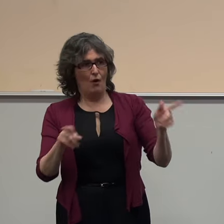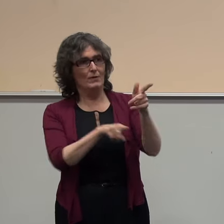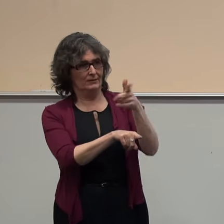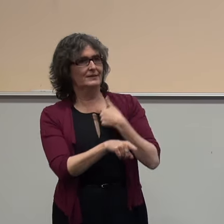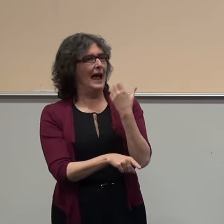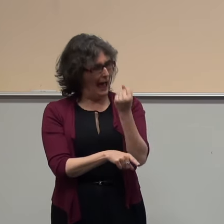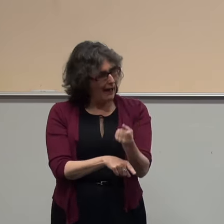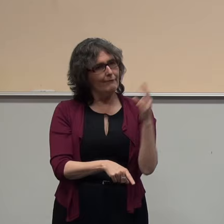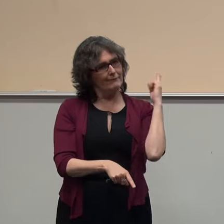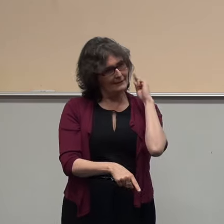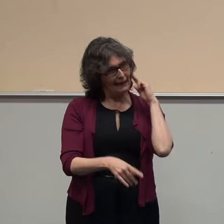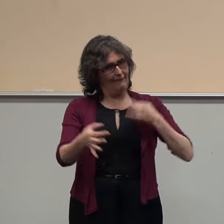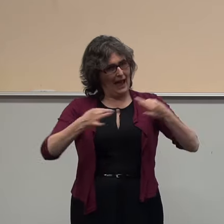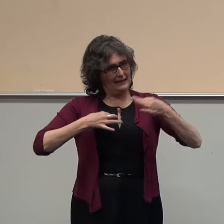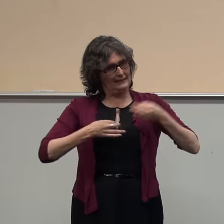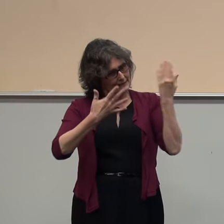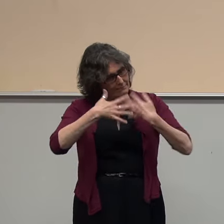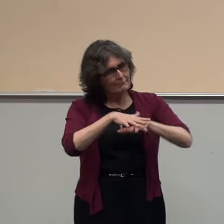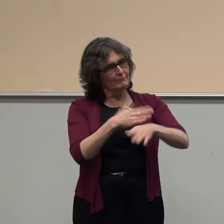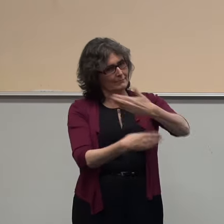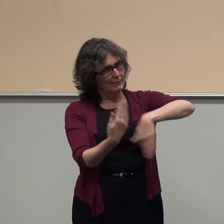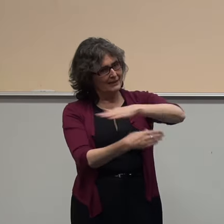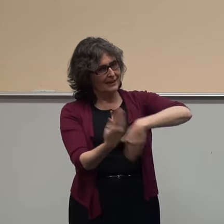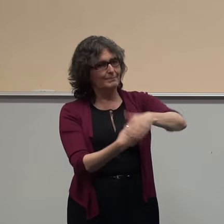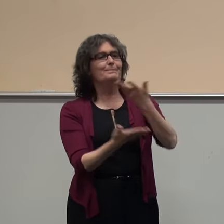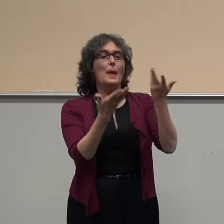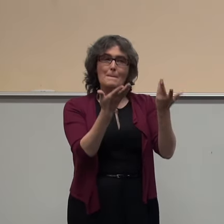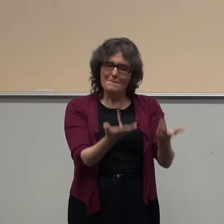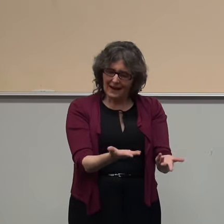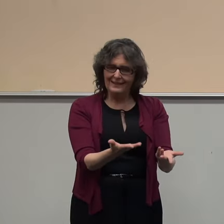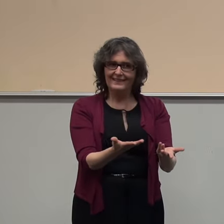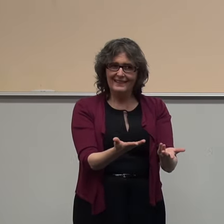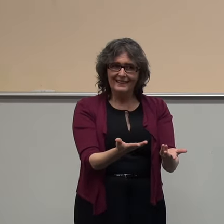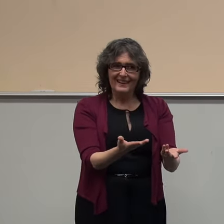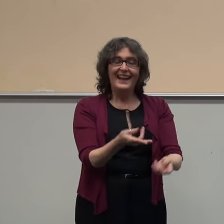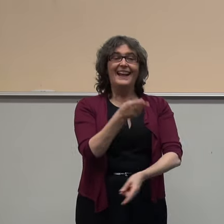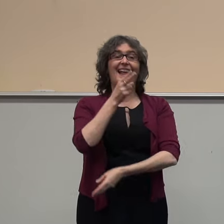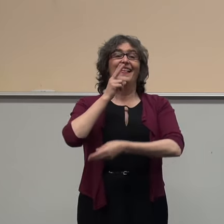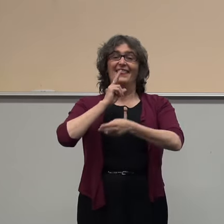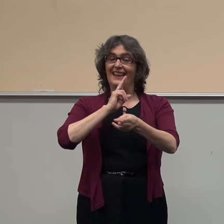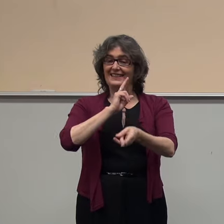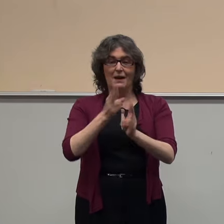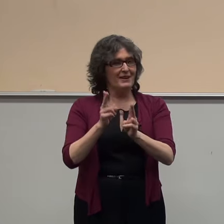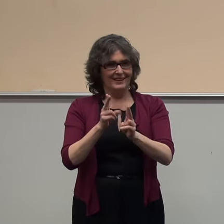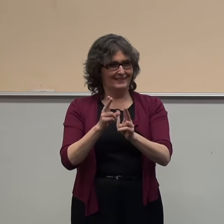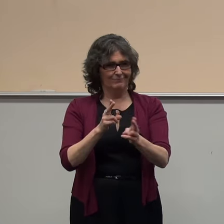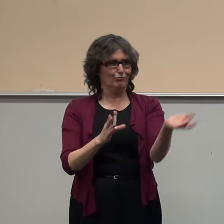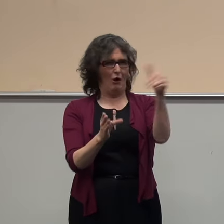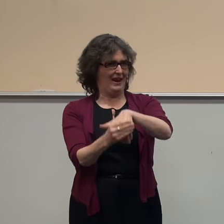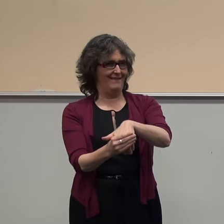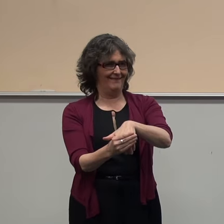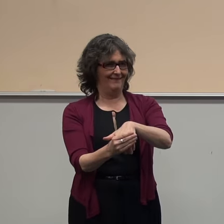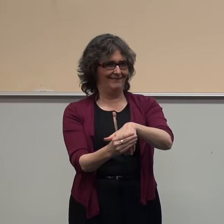the interpreting by deaf actors, most of it happened outside the main performance space.